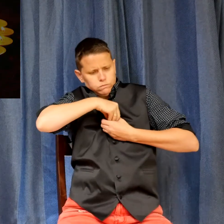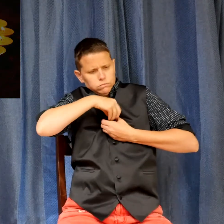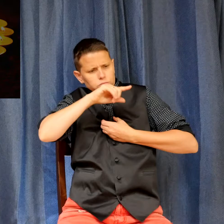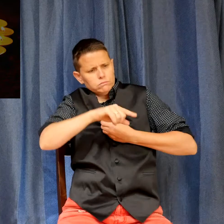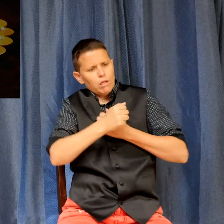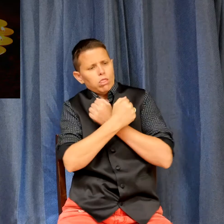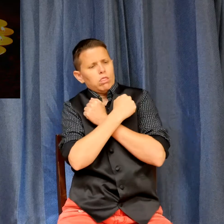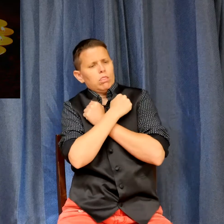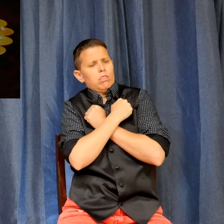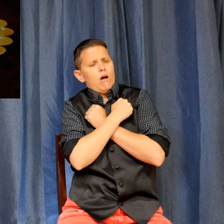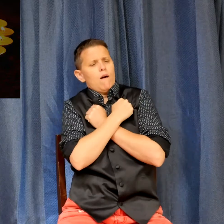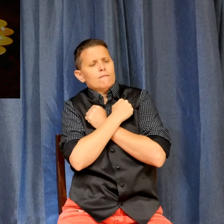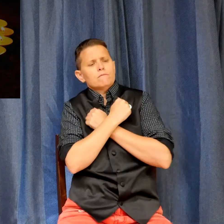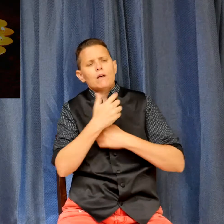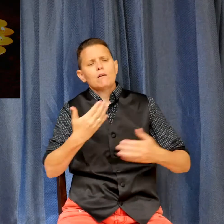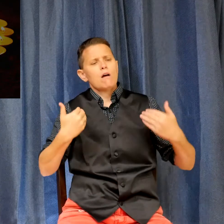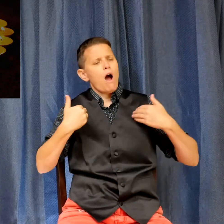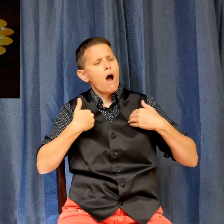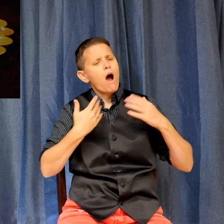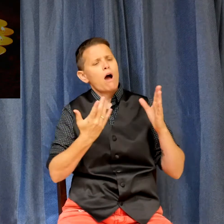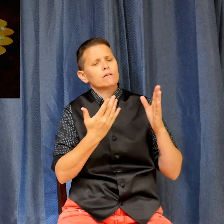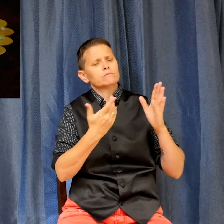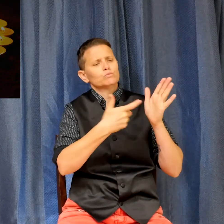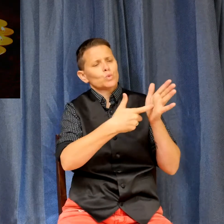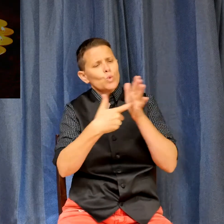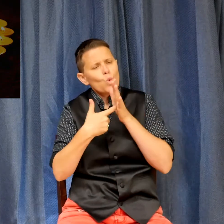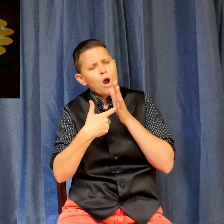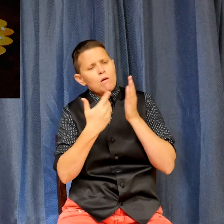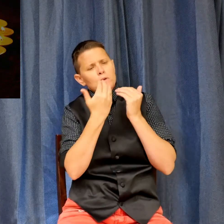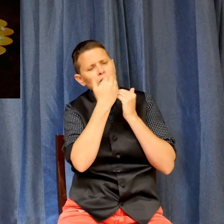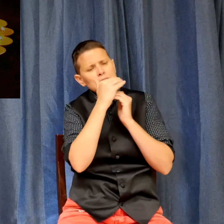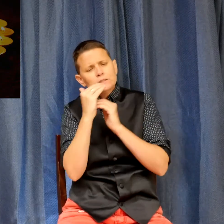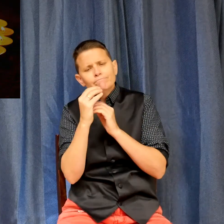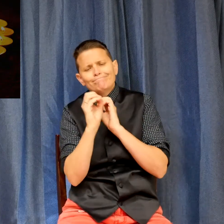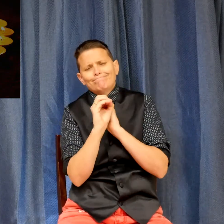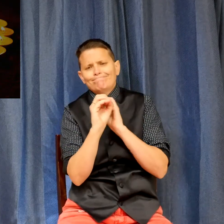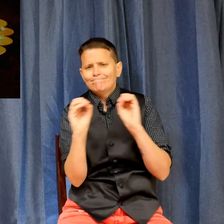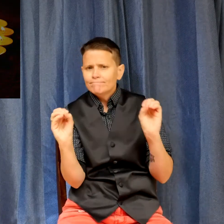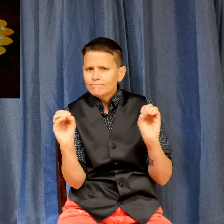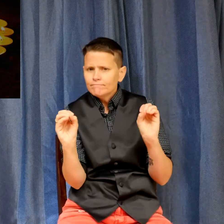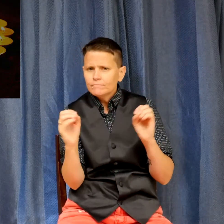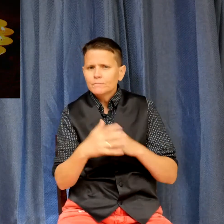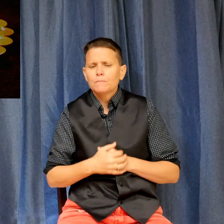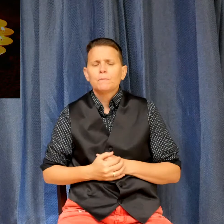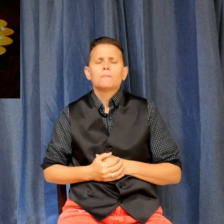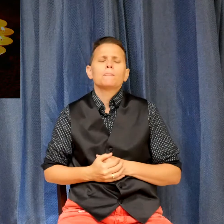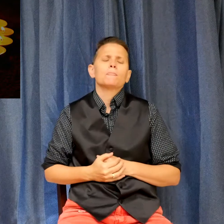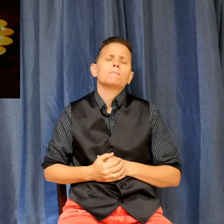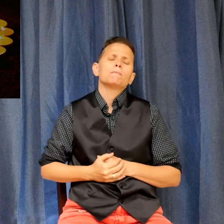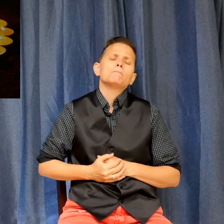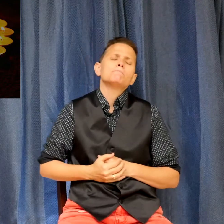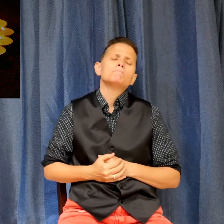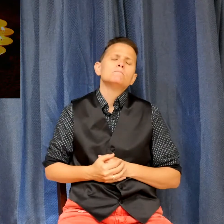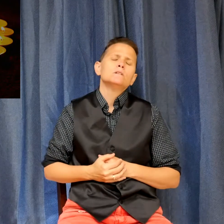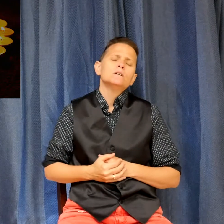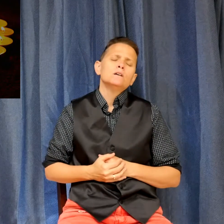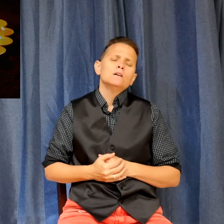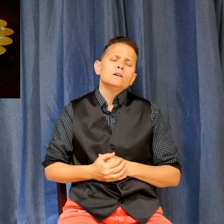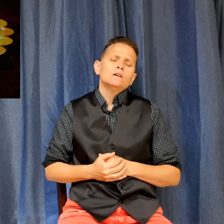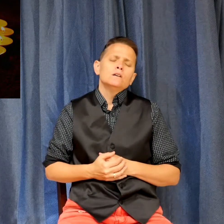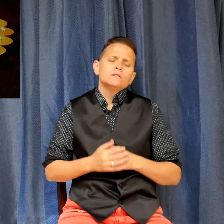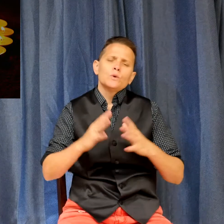Become conscious of your breath in and out of your sacred heart, breathing in